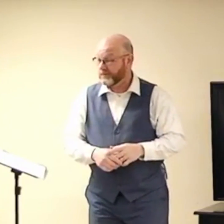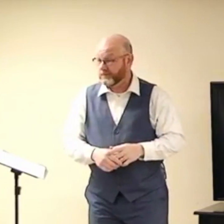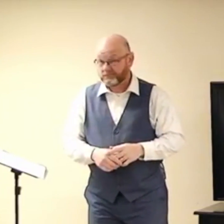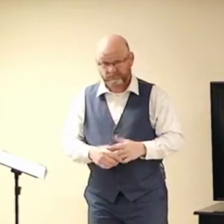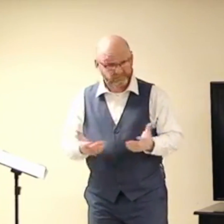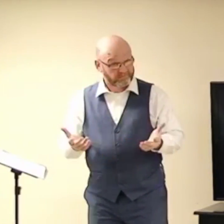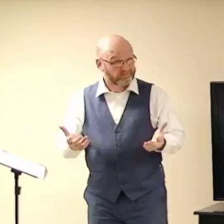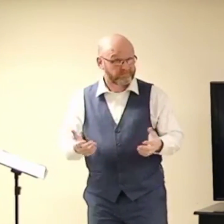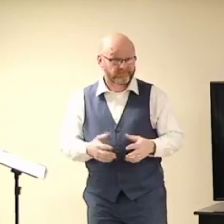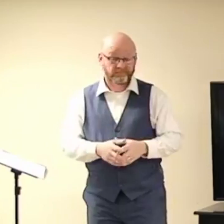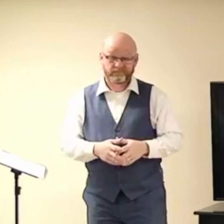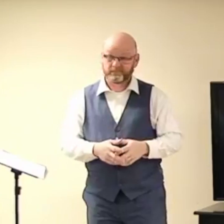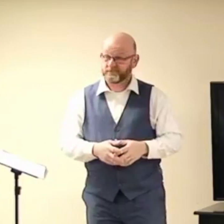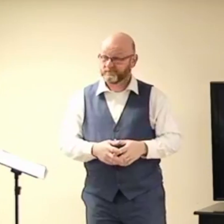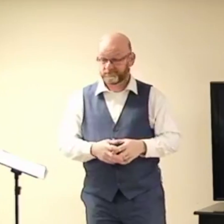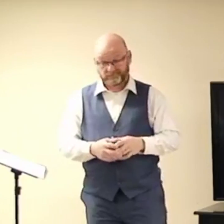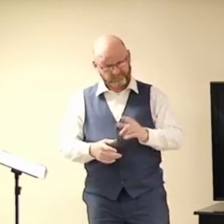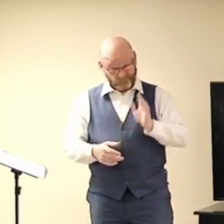God's promises,